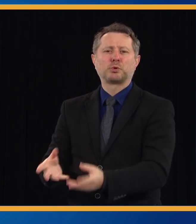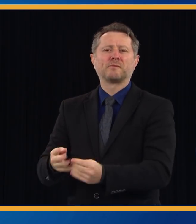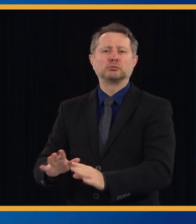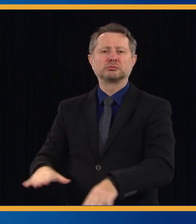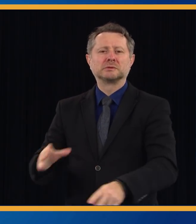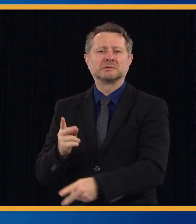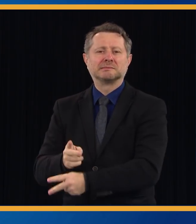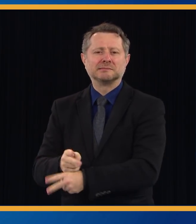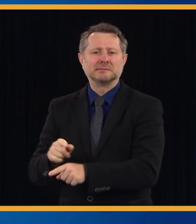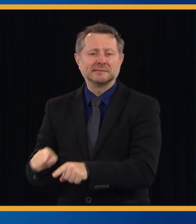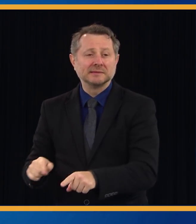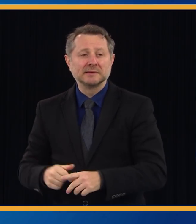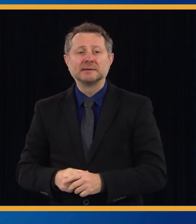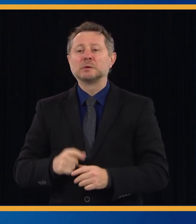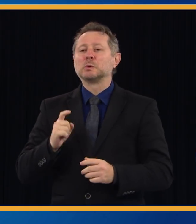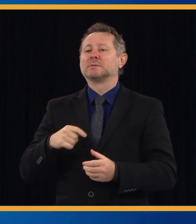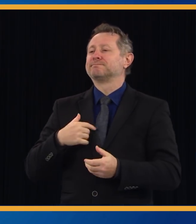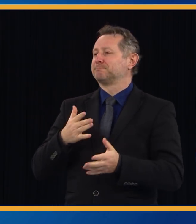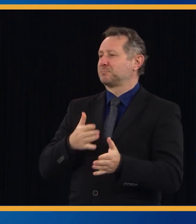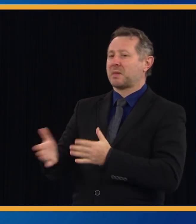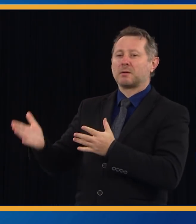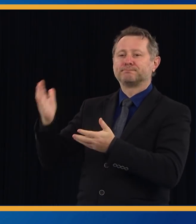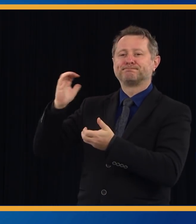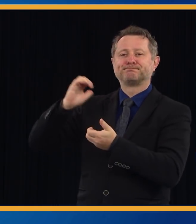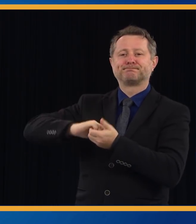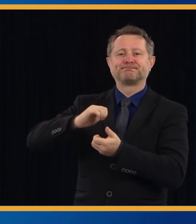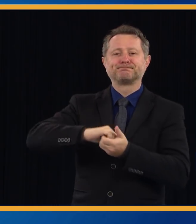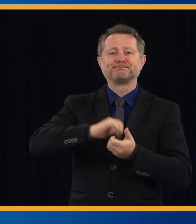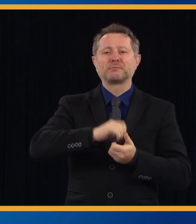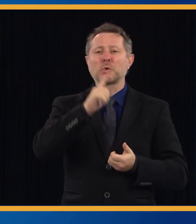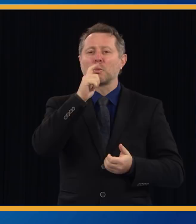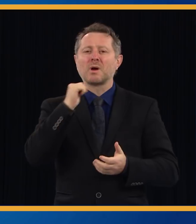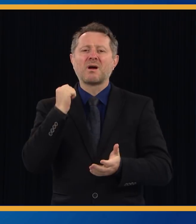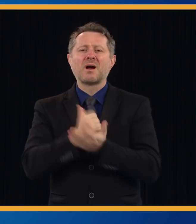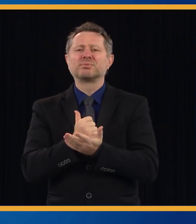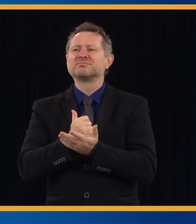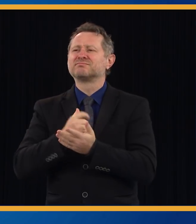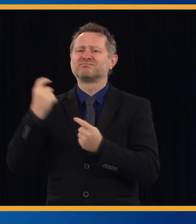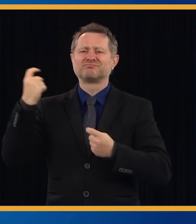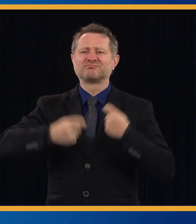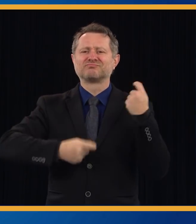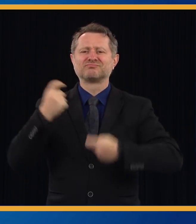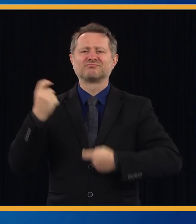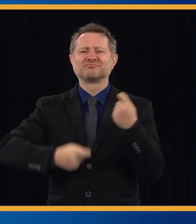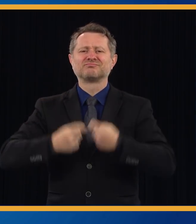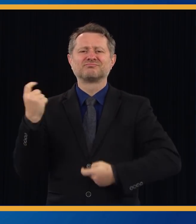in a coordinated way, the philanthropies. There's a lot of goodwill. A lot of people want to help.